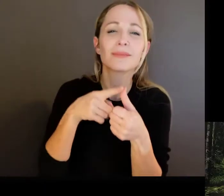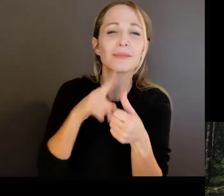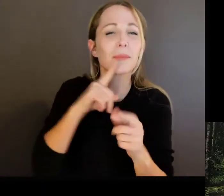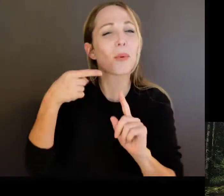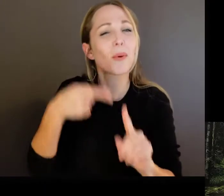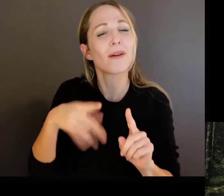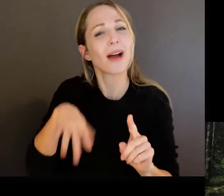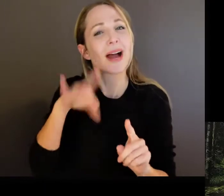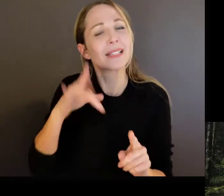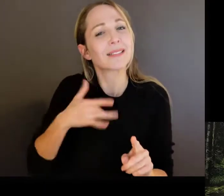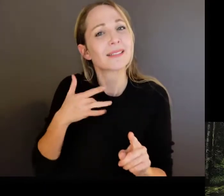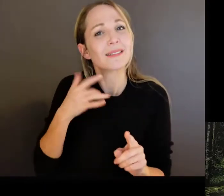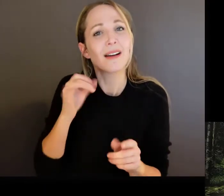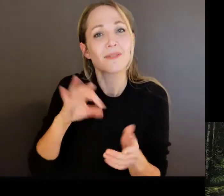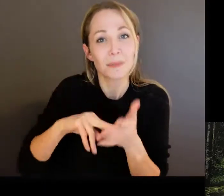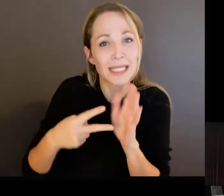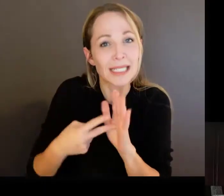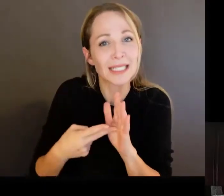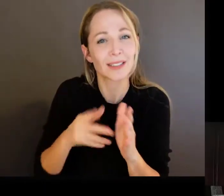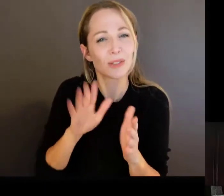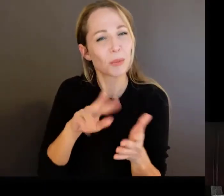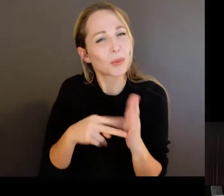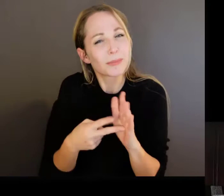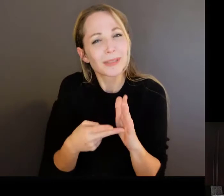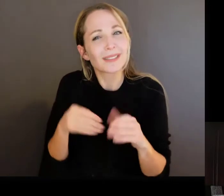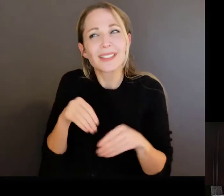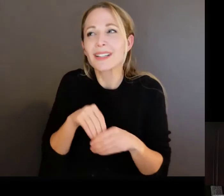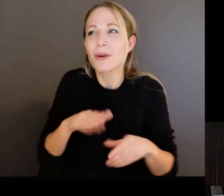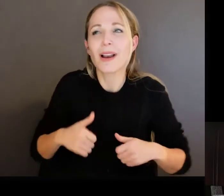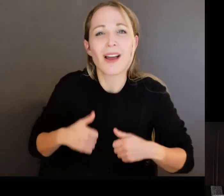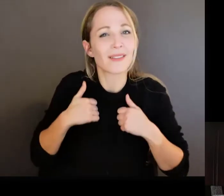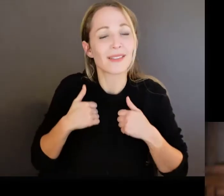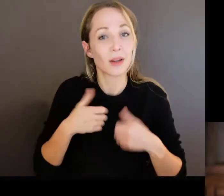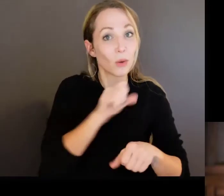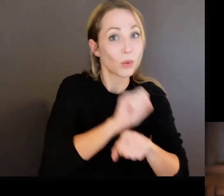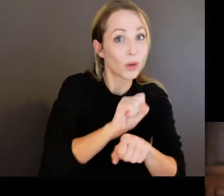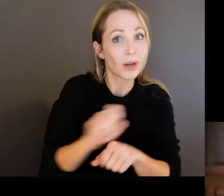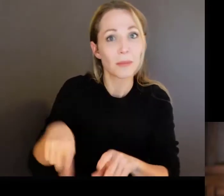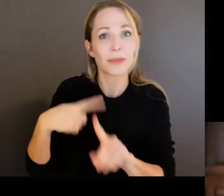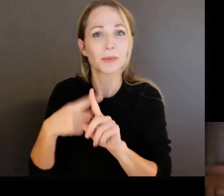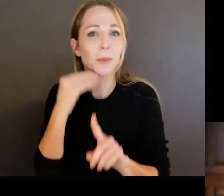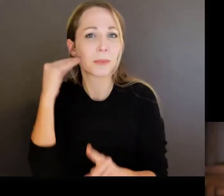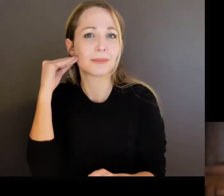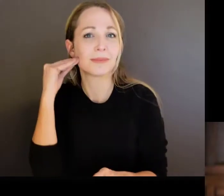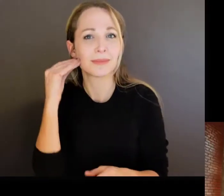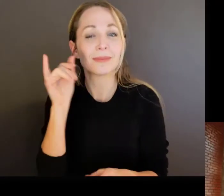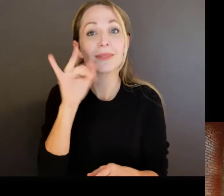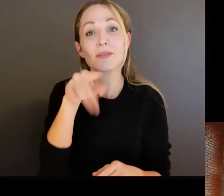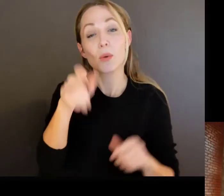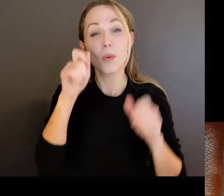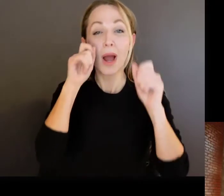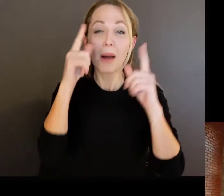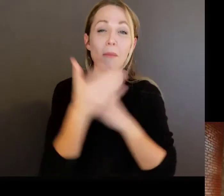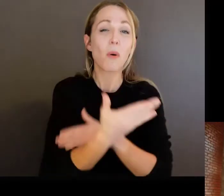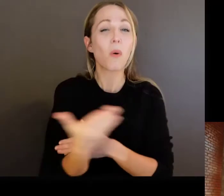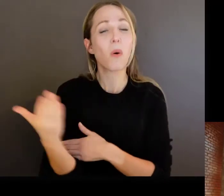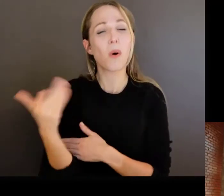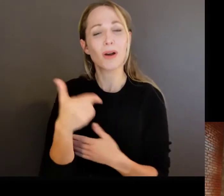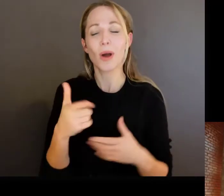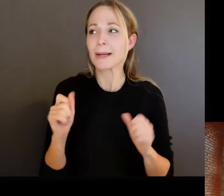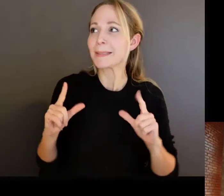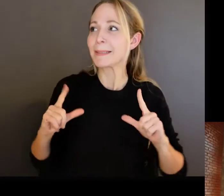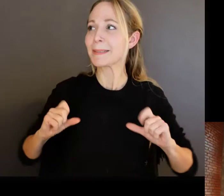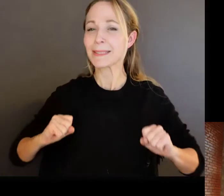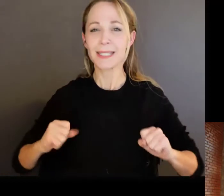Spirituality is about finding a sense of meaning and purpose in life, at work and at home. If you wake up in the